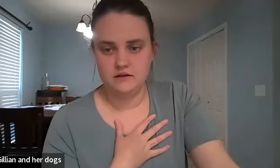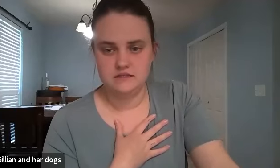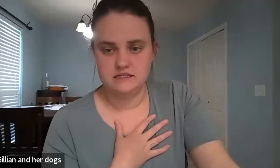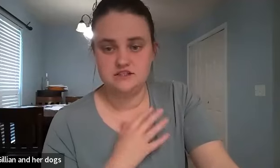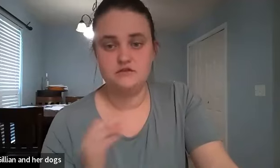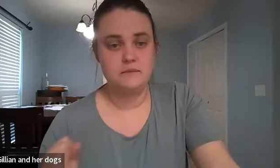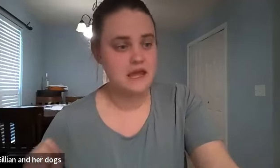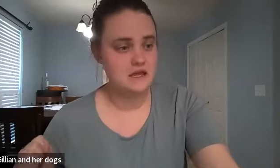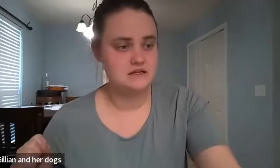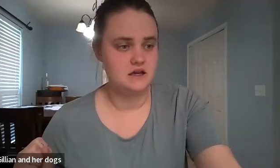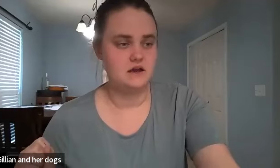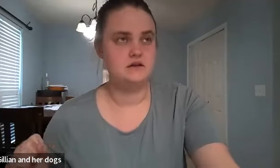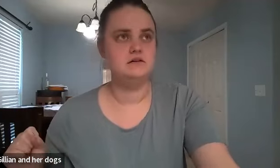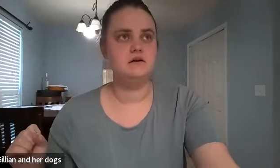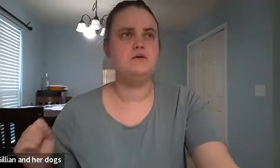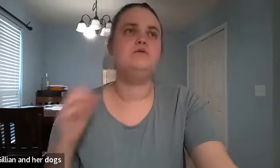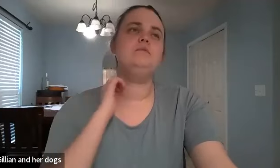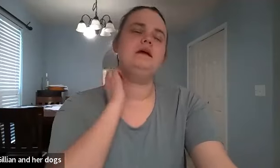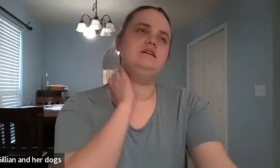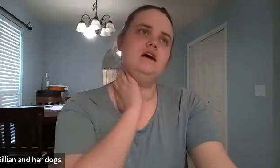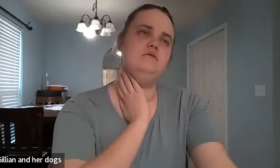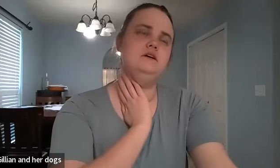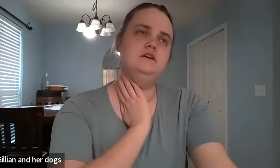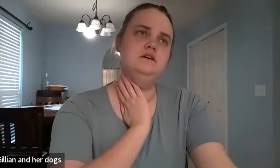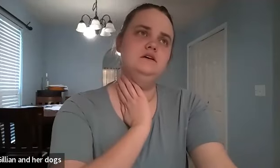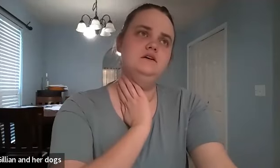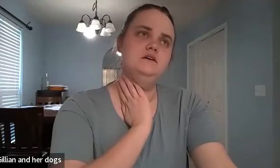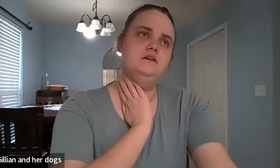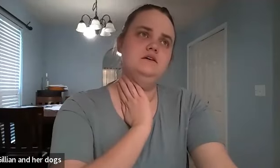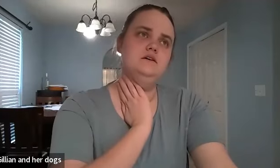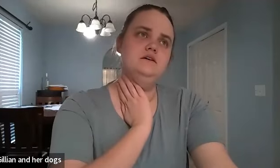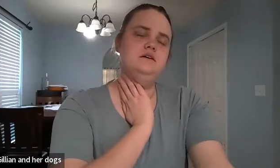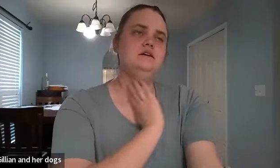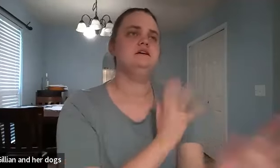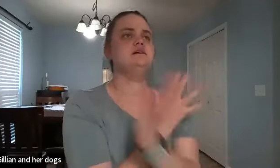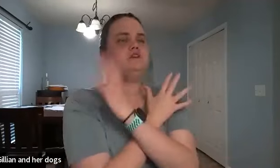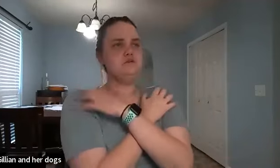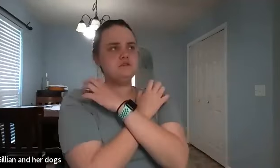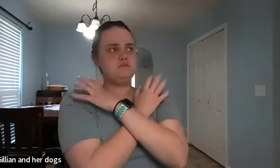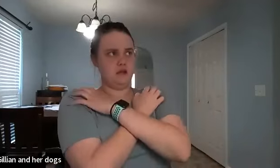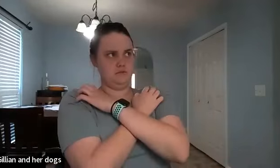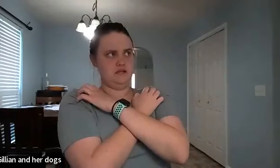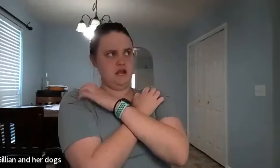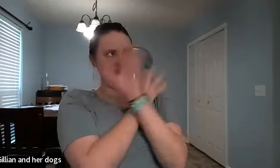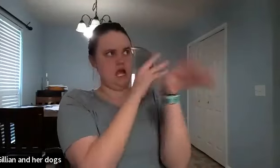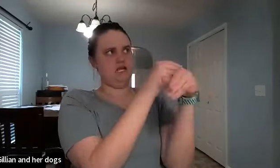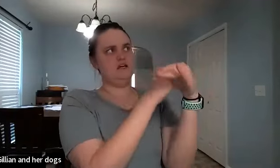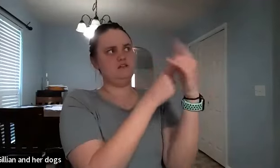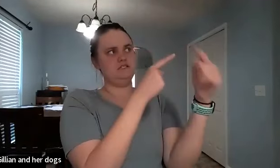Let's see. So for panda, panda had one. There's something to do with the bear, but I add another